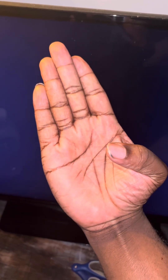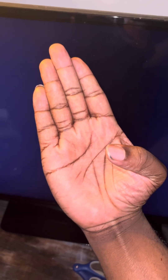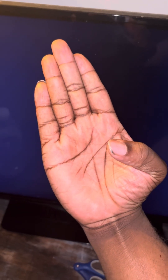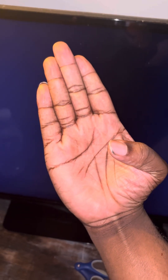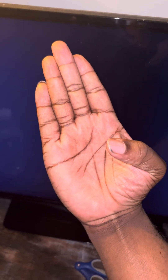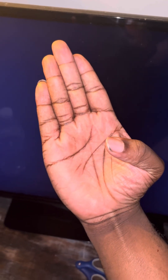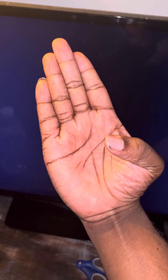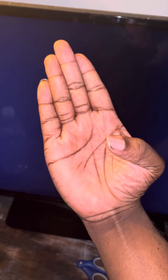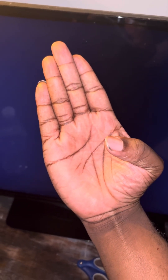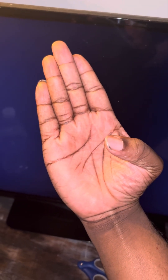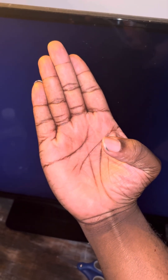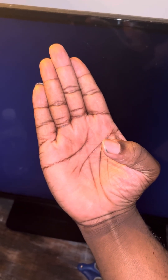B,